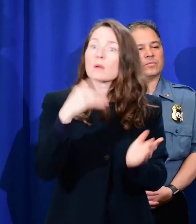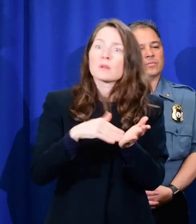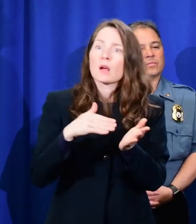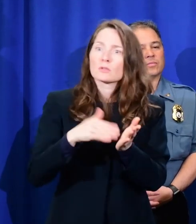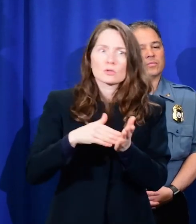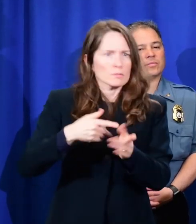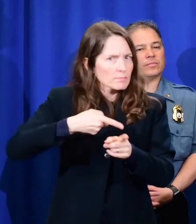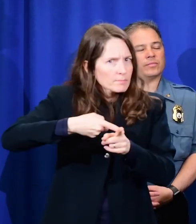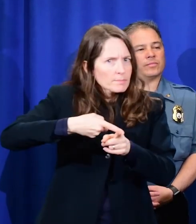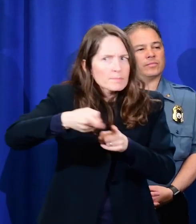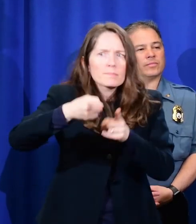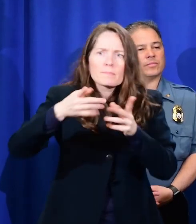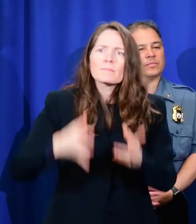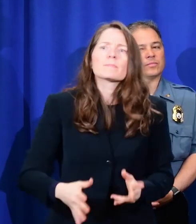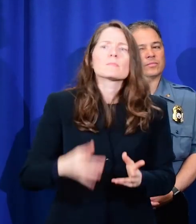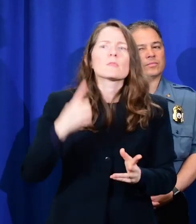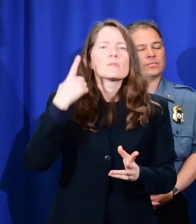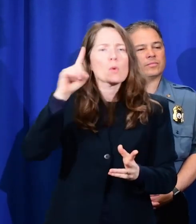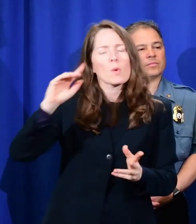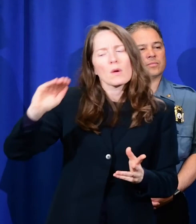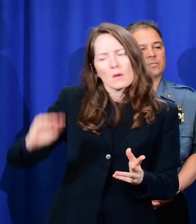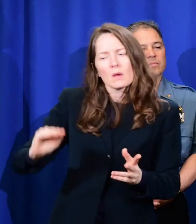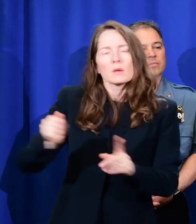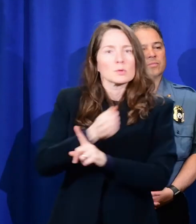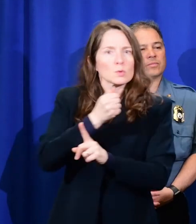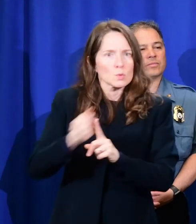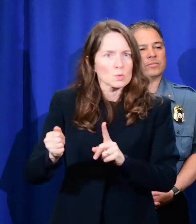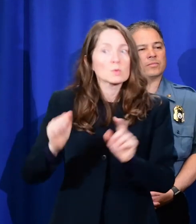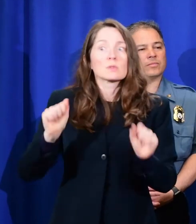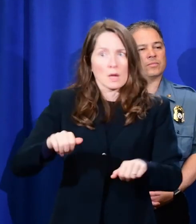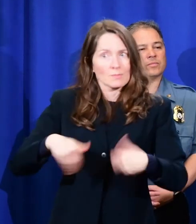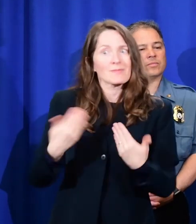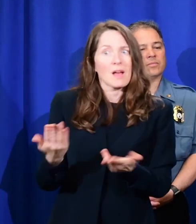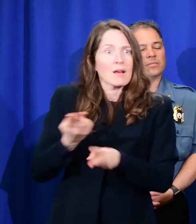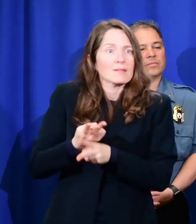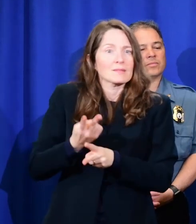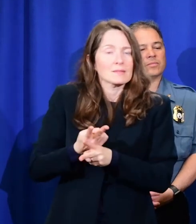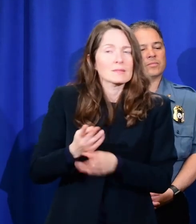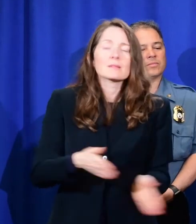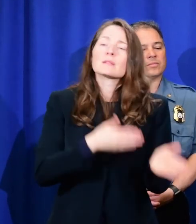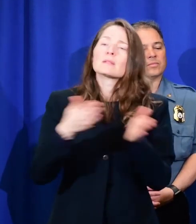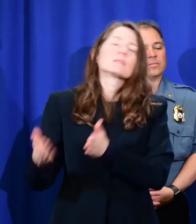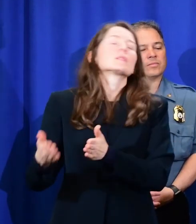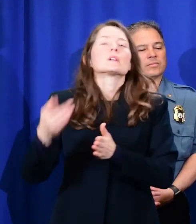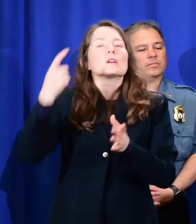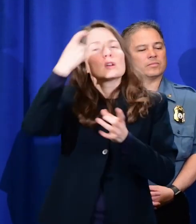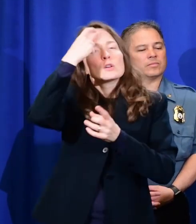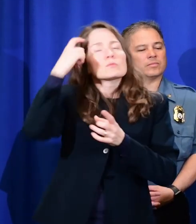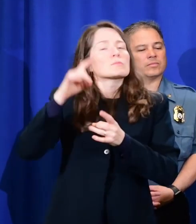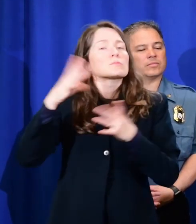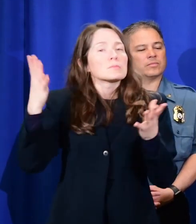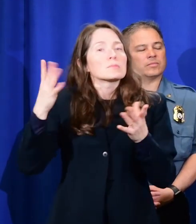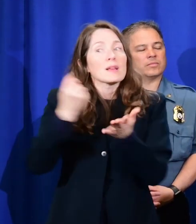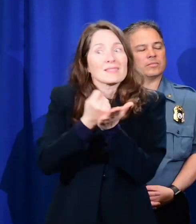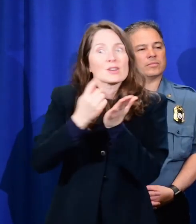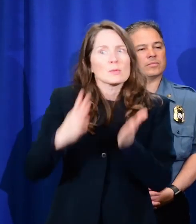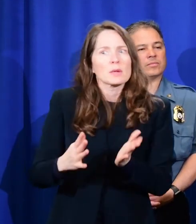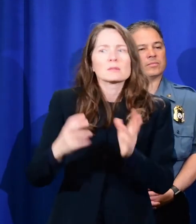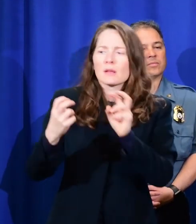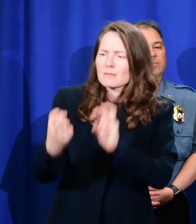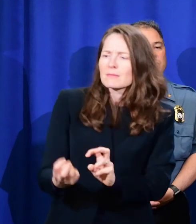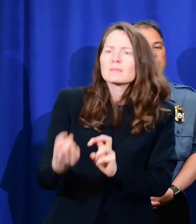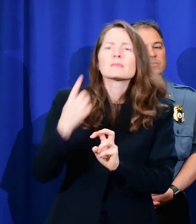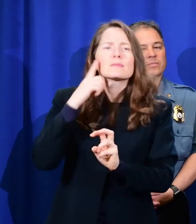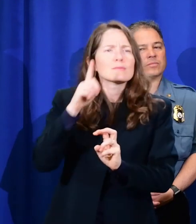pediatric abuse who can provide care and treatment for injuries. We have a trauma therapist who can meet with children and help them develop skills to overcome adverse